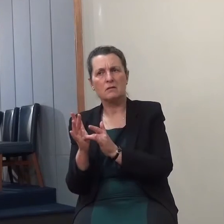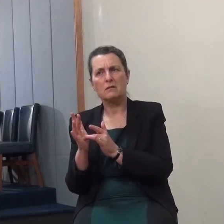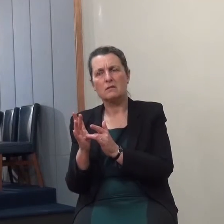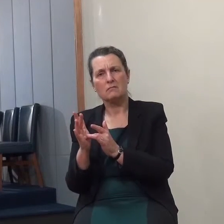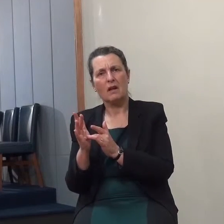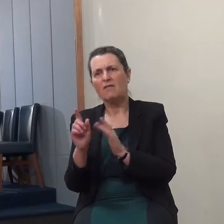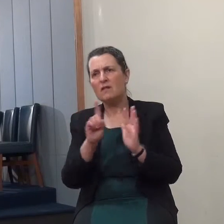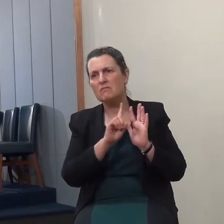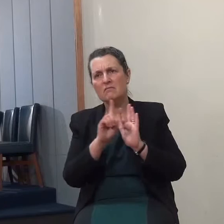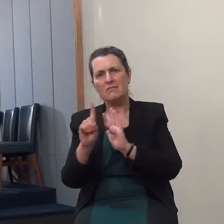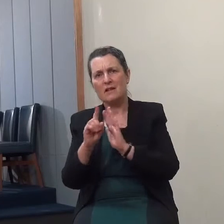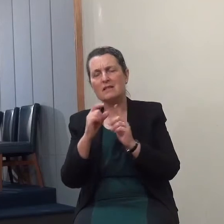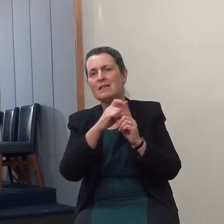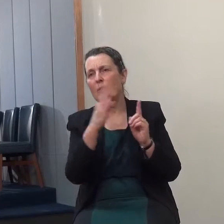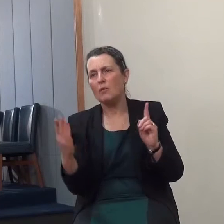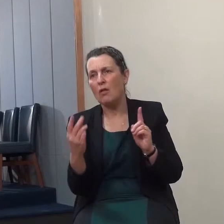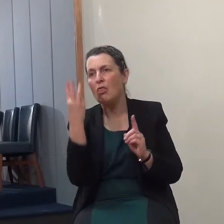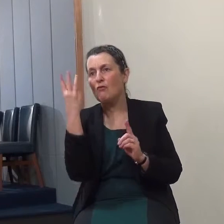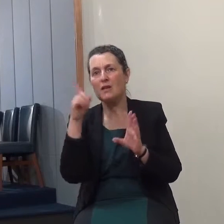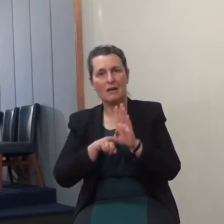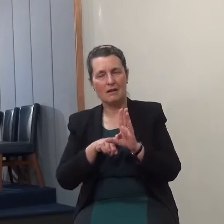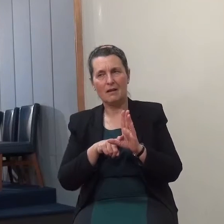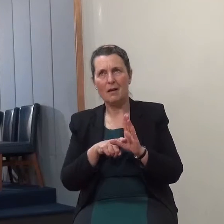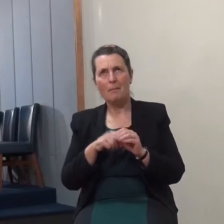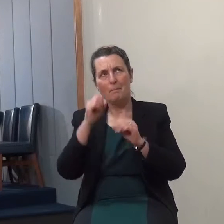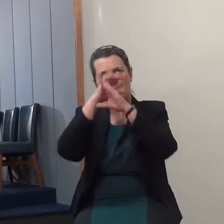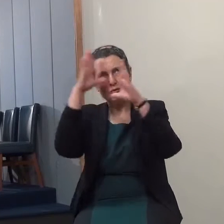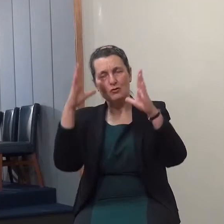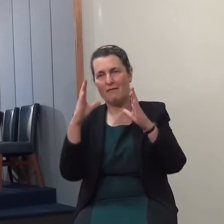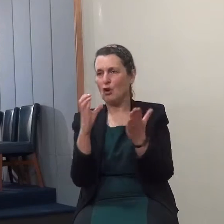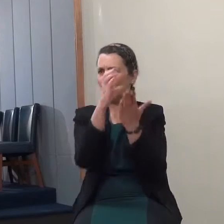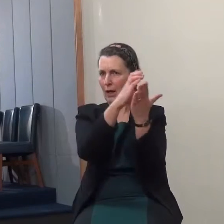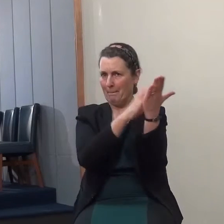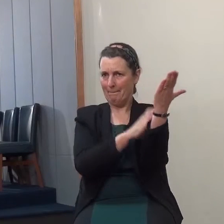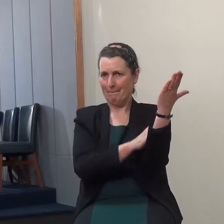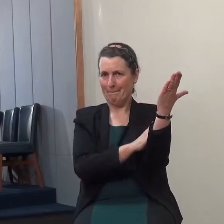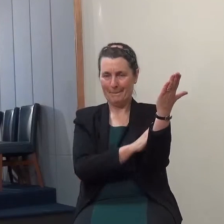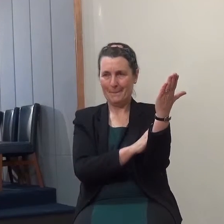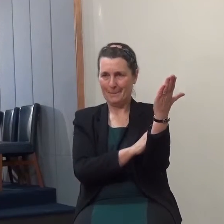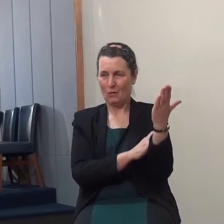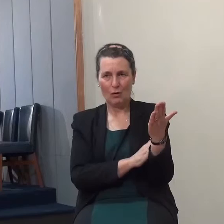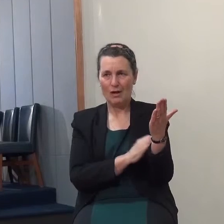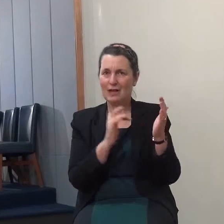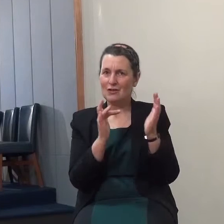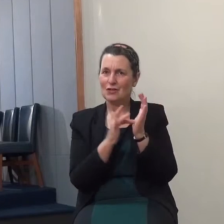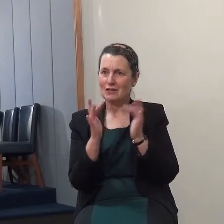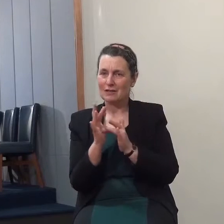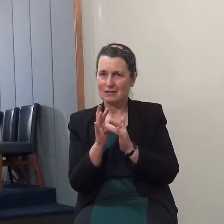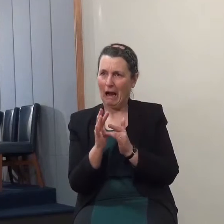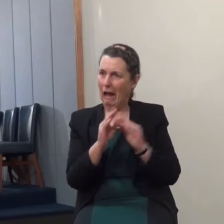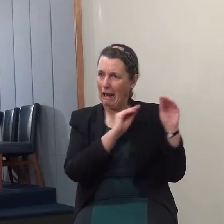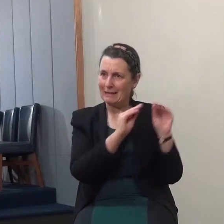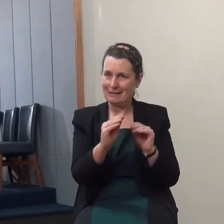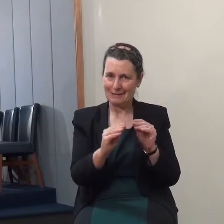we had the syllabus. What he taught them first, what he went on to teach them, what the climax of it